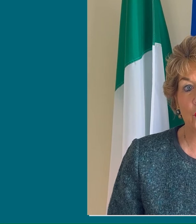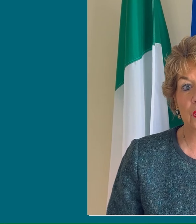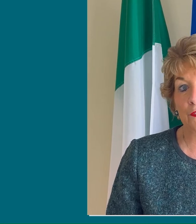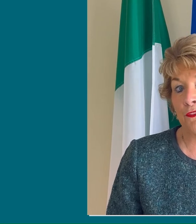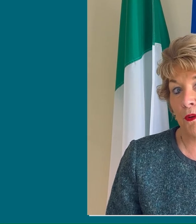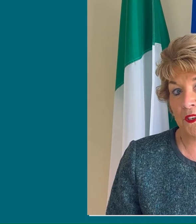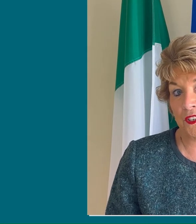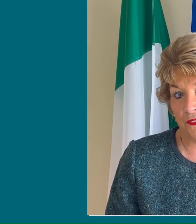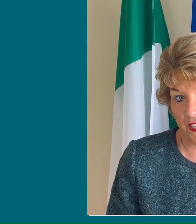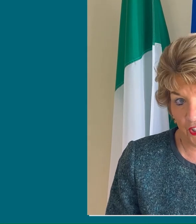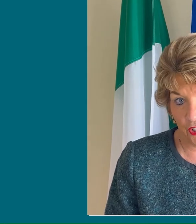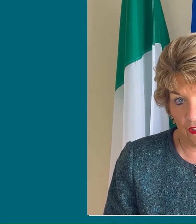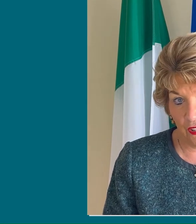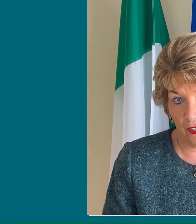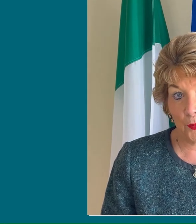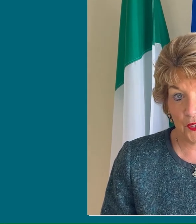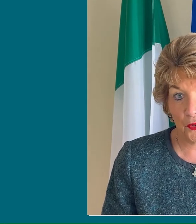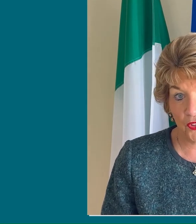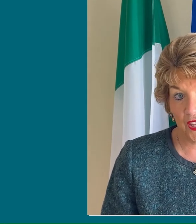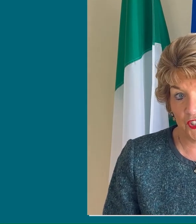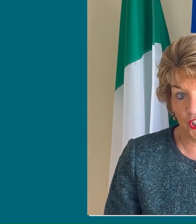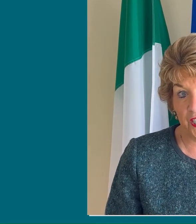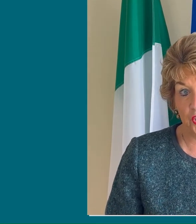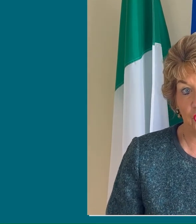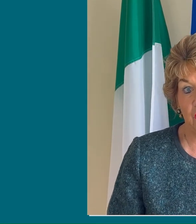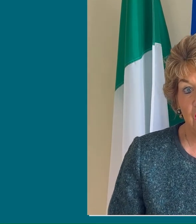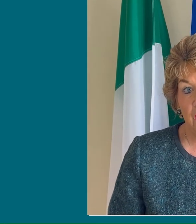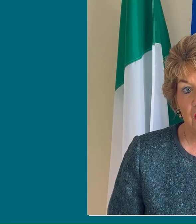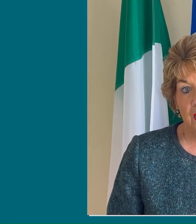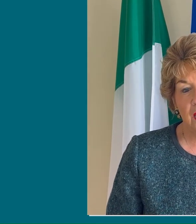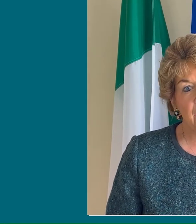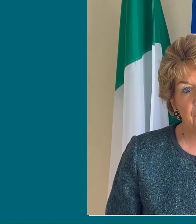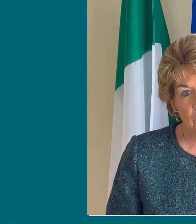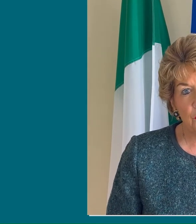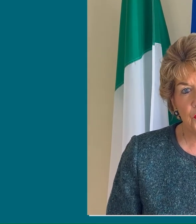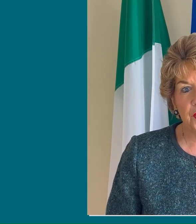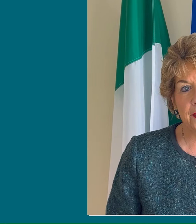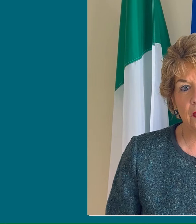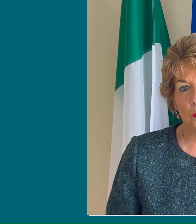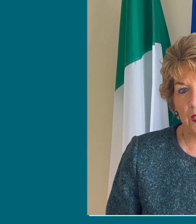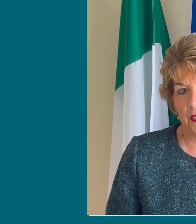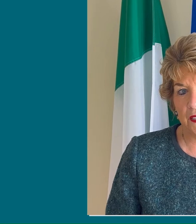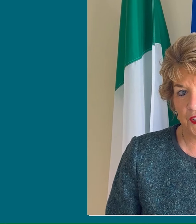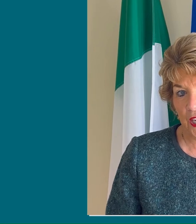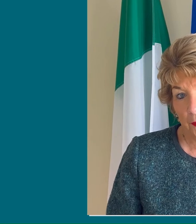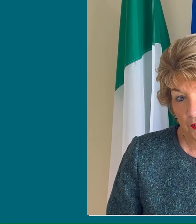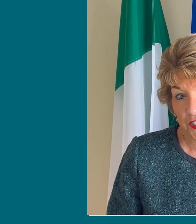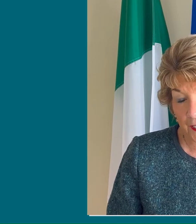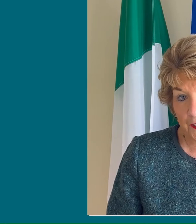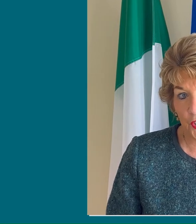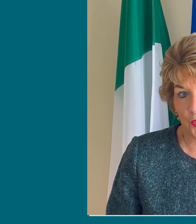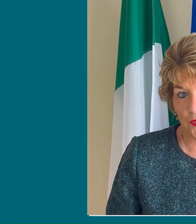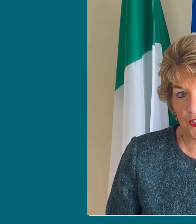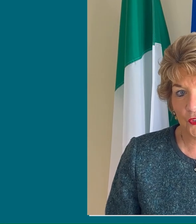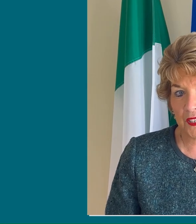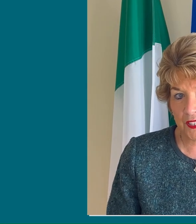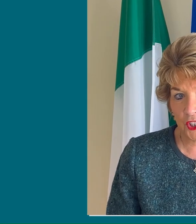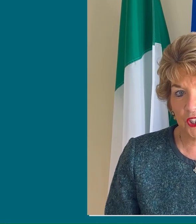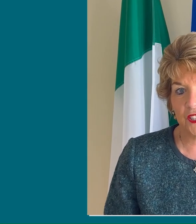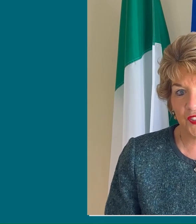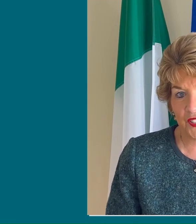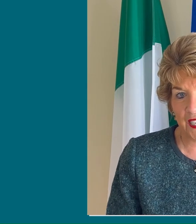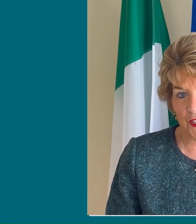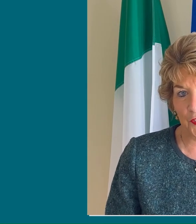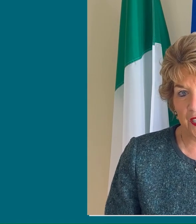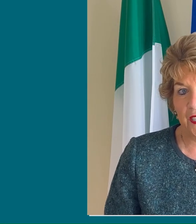the transformative nature of a Maynooth education, and they also signal a willingness to help today's students